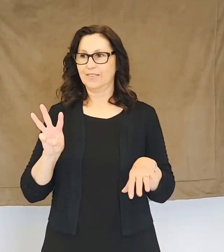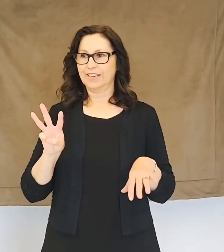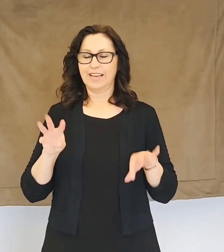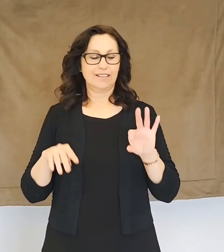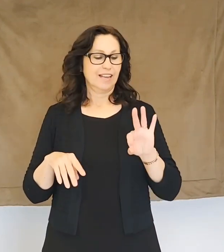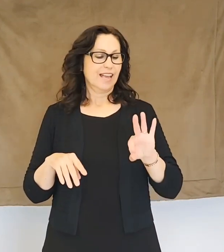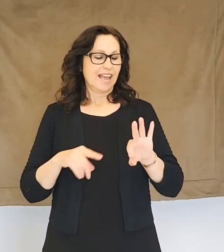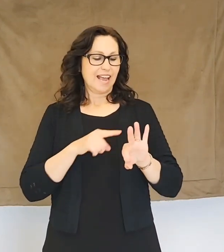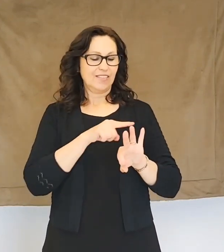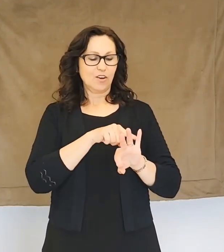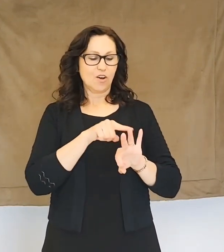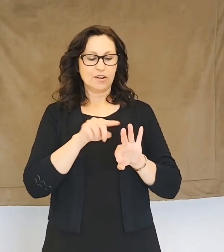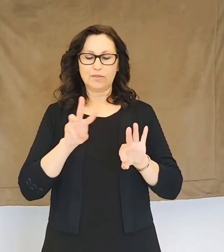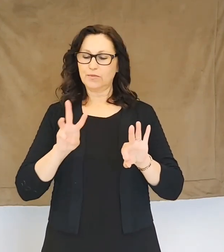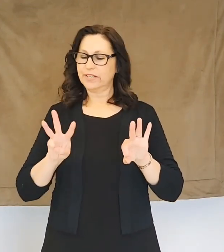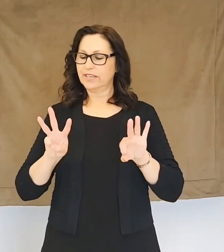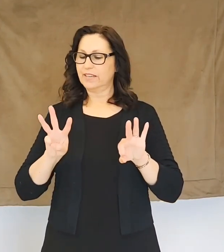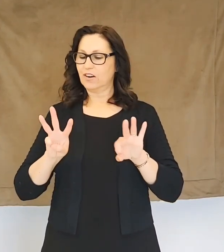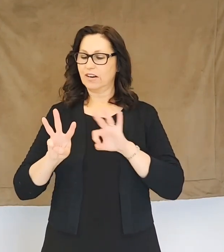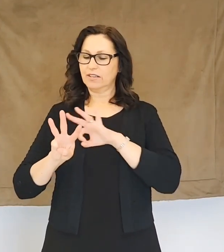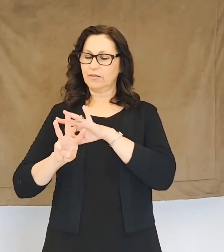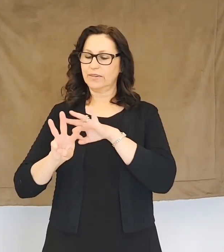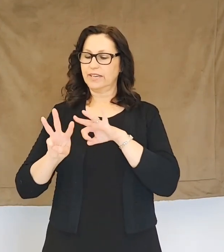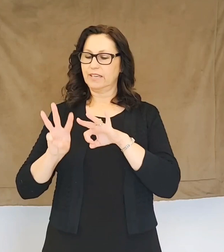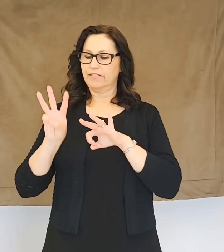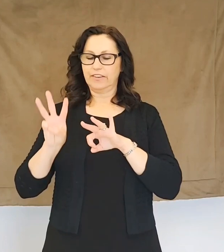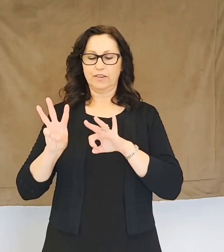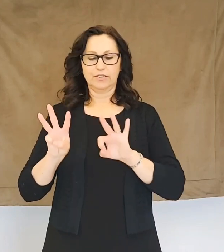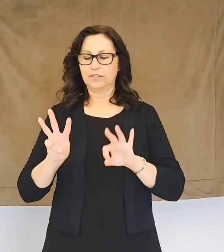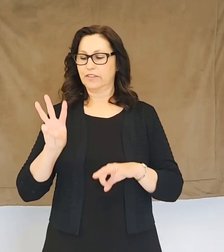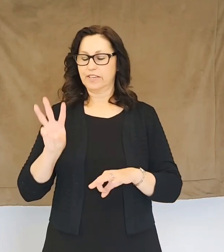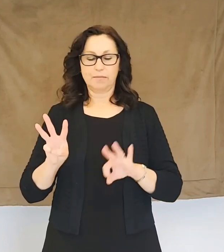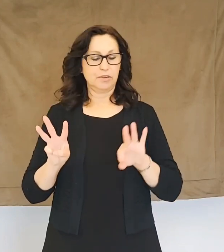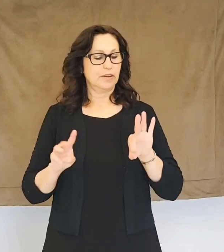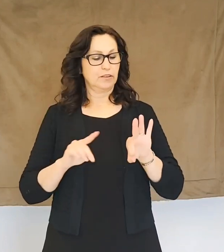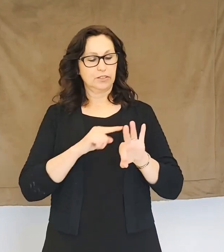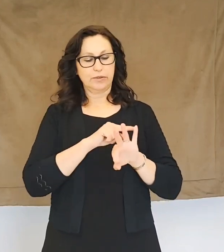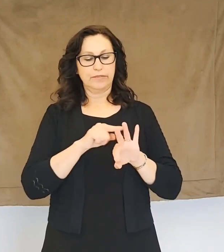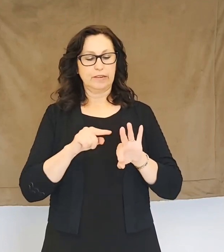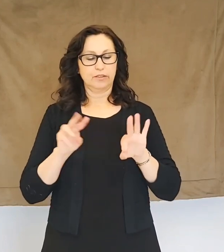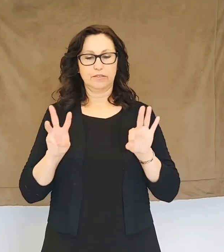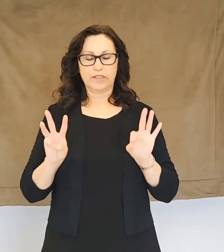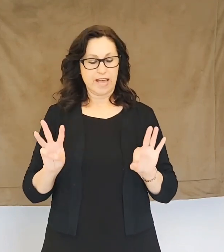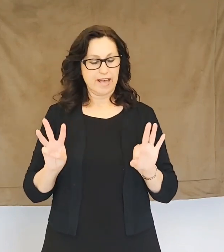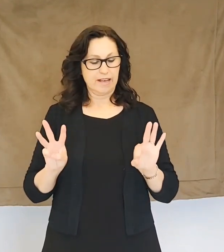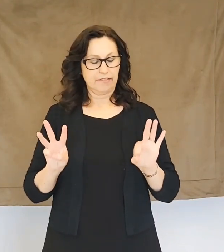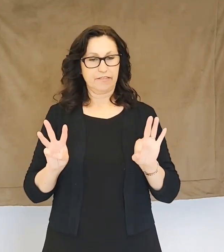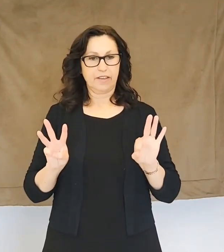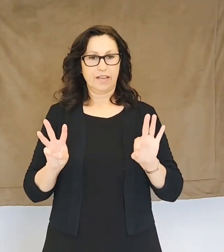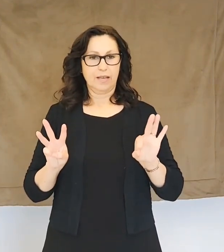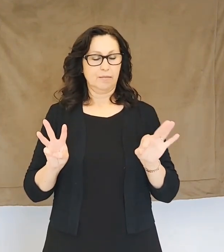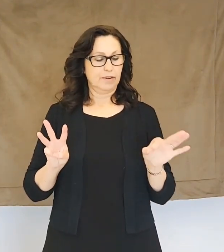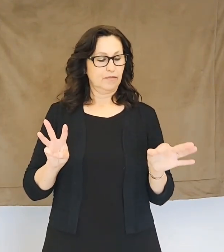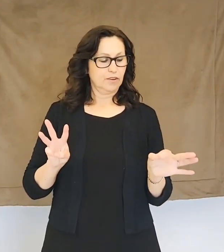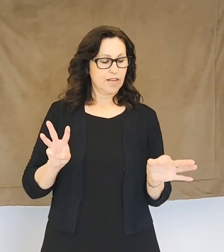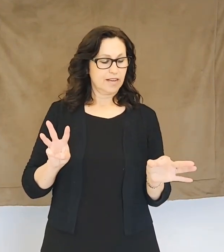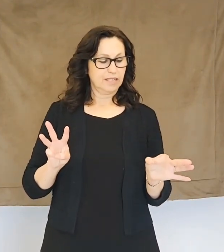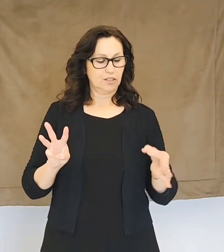three, and there are three fingers for the W, and there's three fingers for the F. But if you kind of